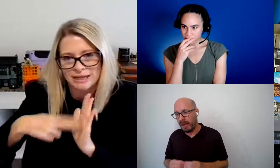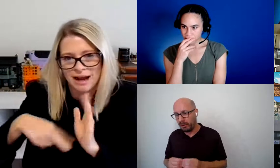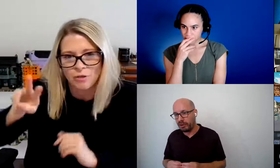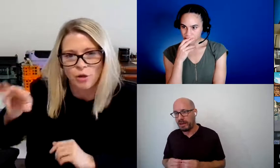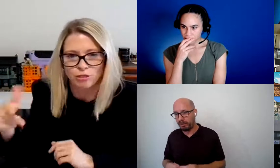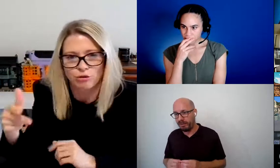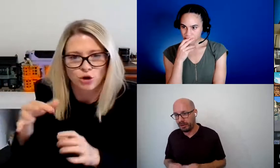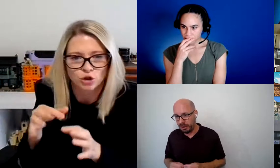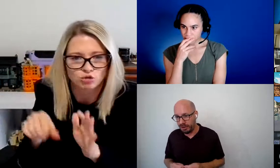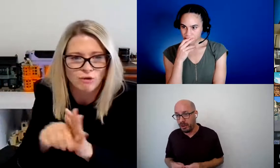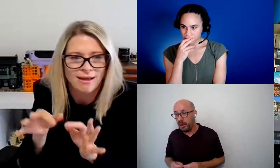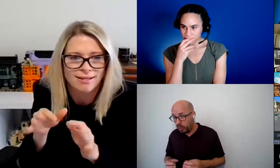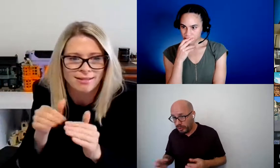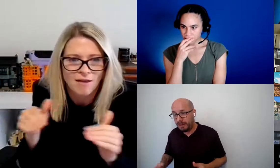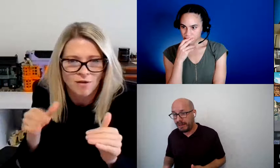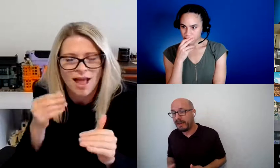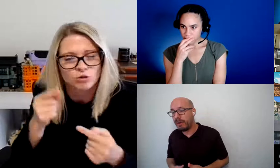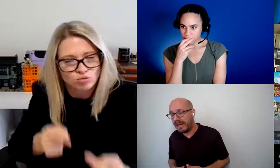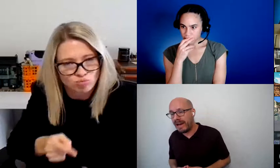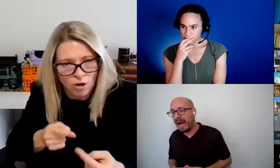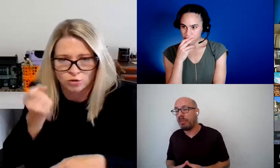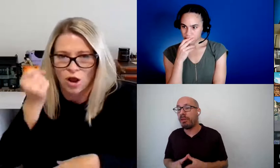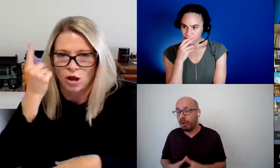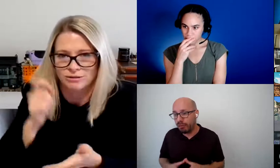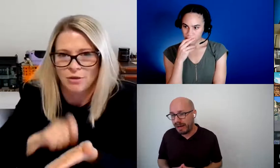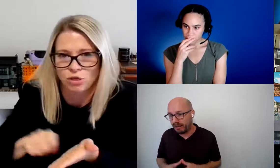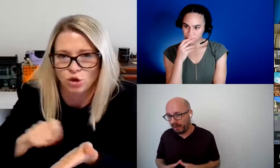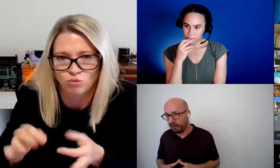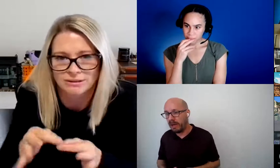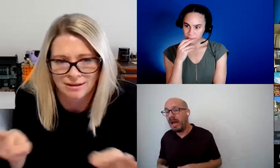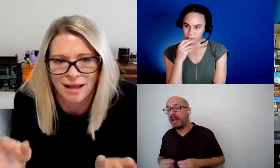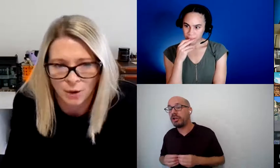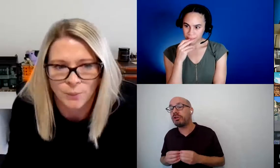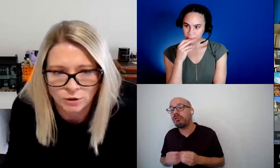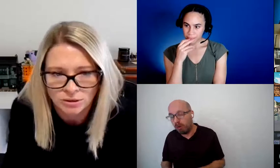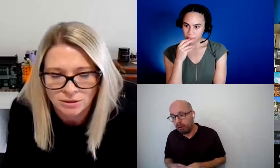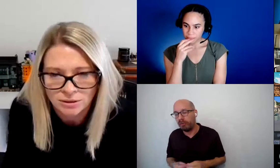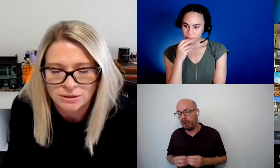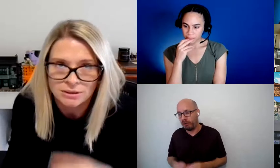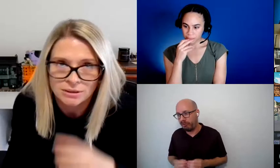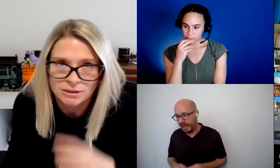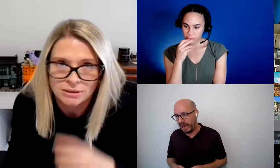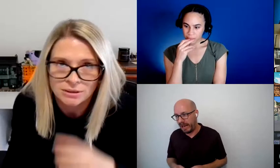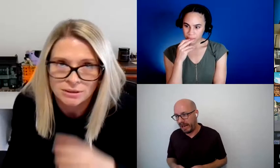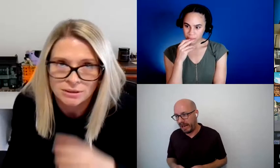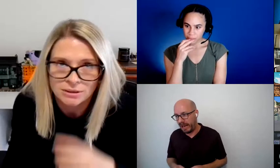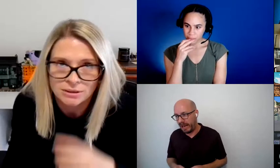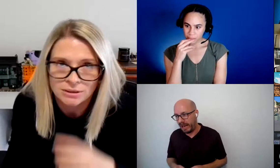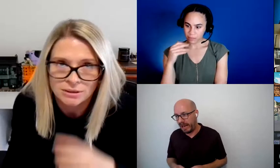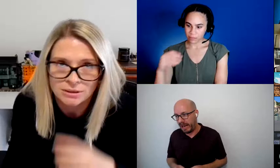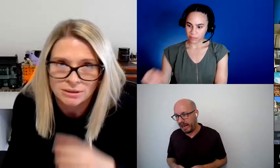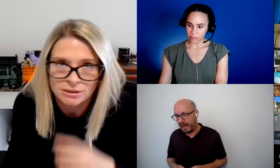from language deprivation, who typically read at a third grade level and struggle to understand a written language.